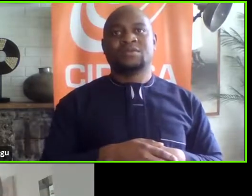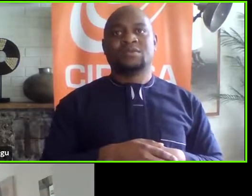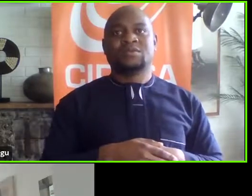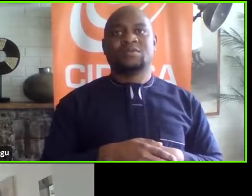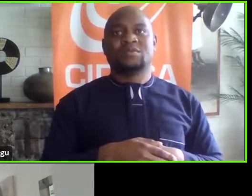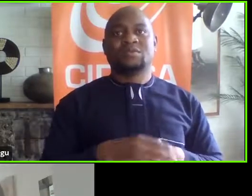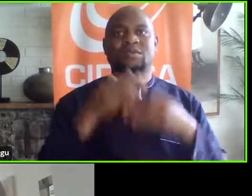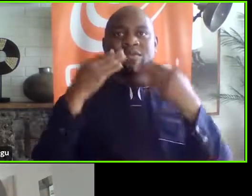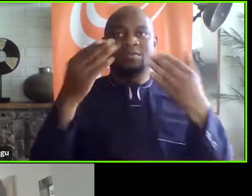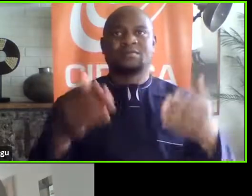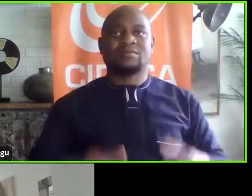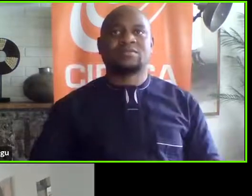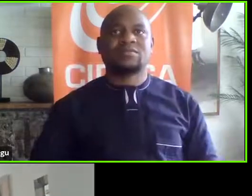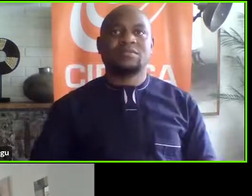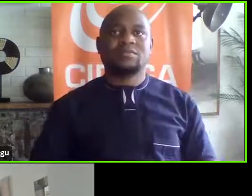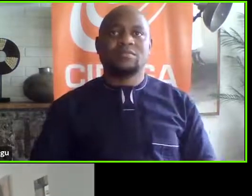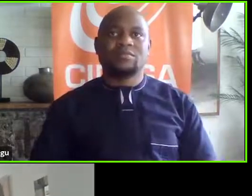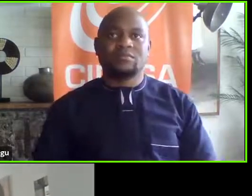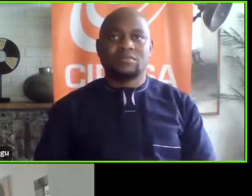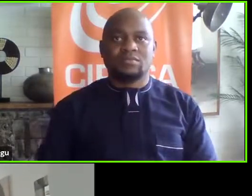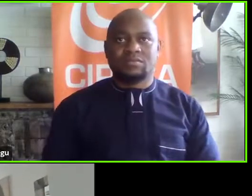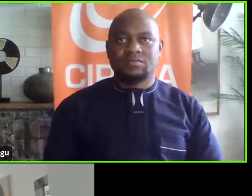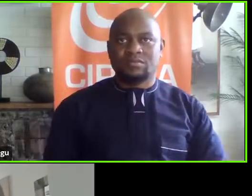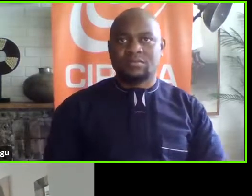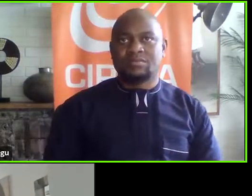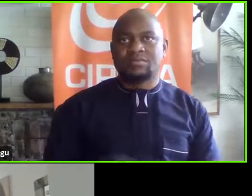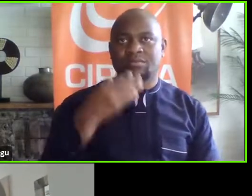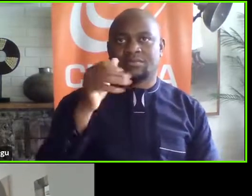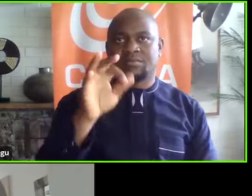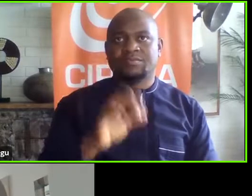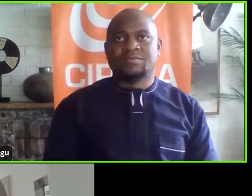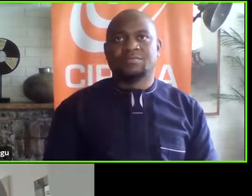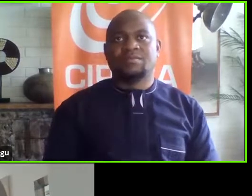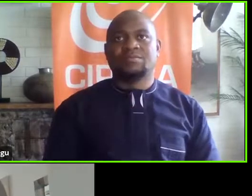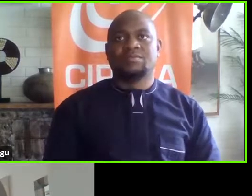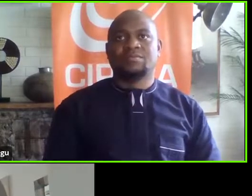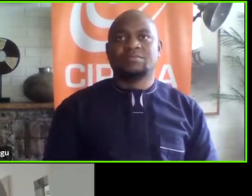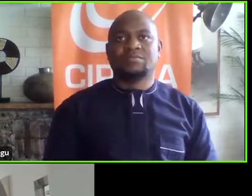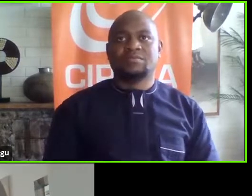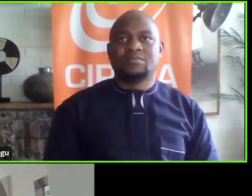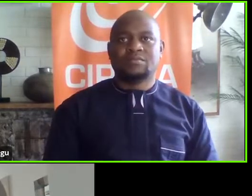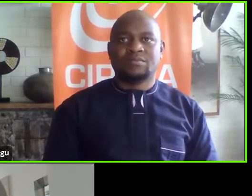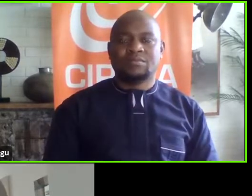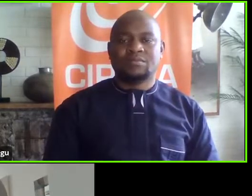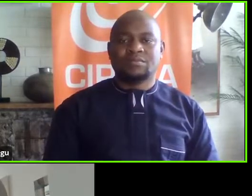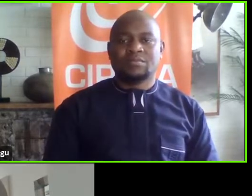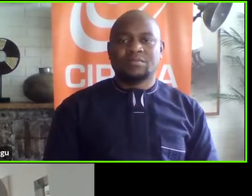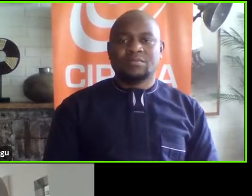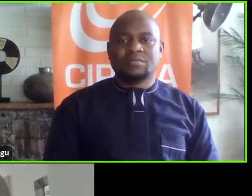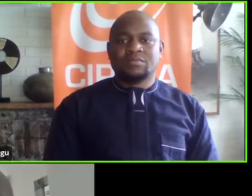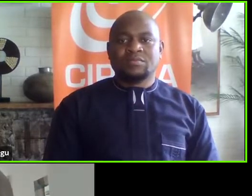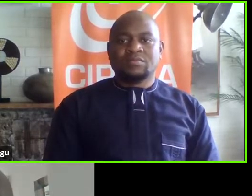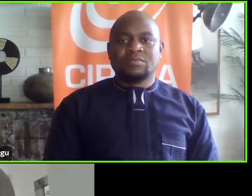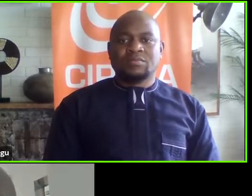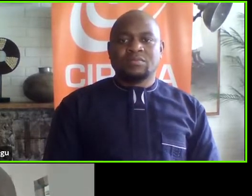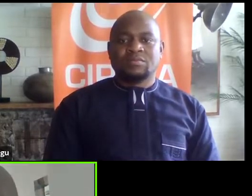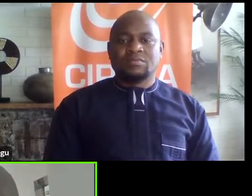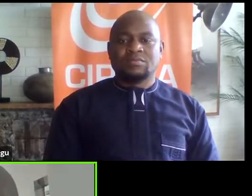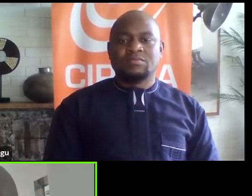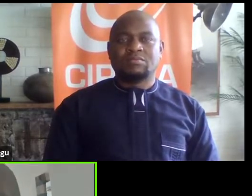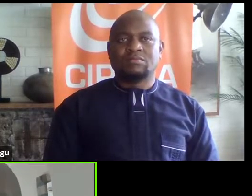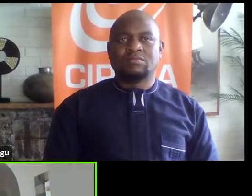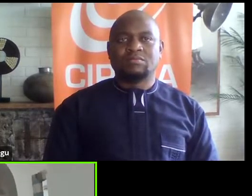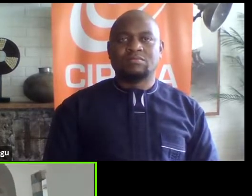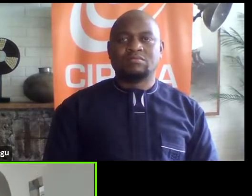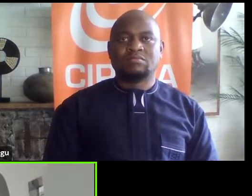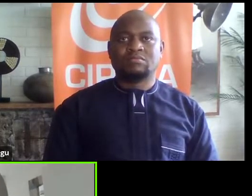the aspect of attitude will be quite very expensive, will be quite very important. Thank you very much, Paul. Thank you, Robert.